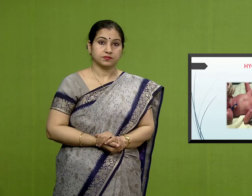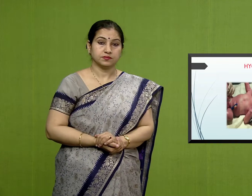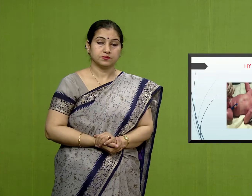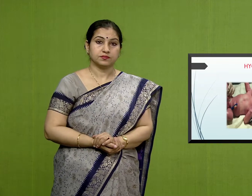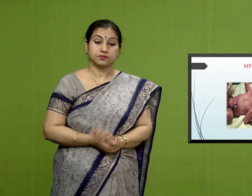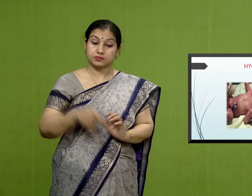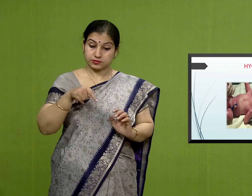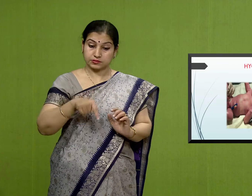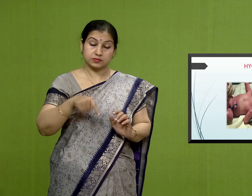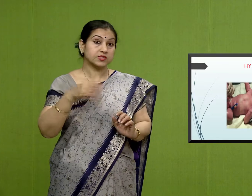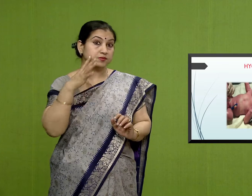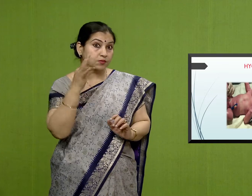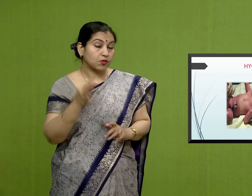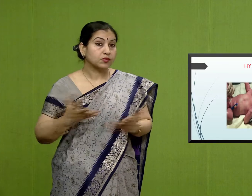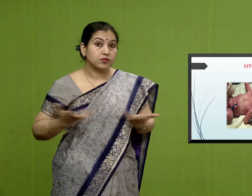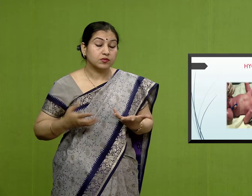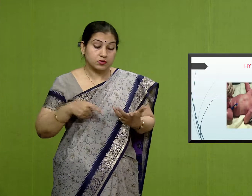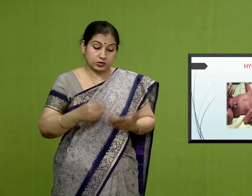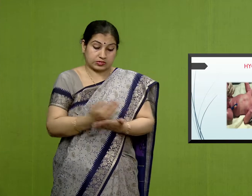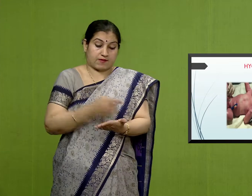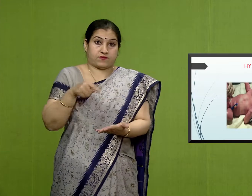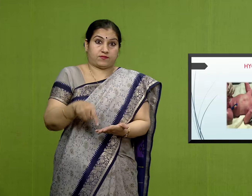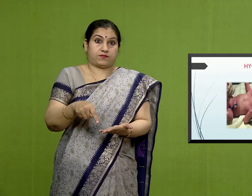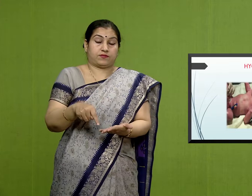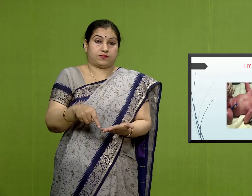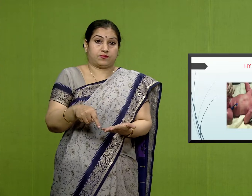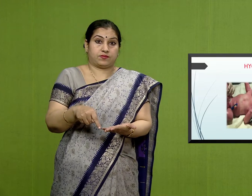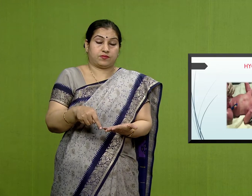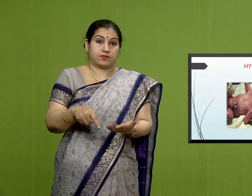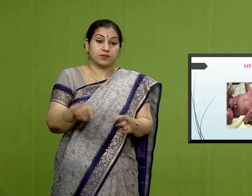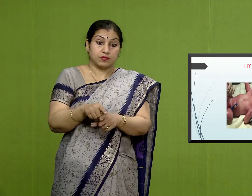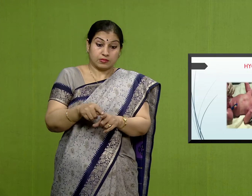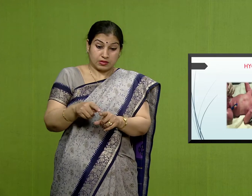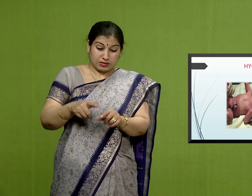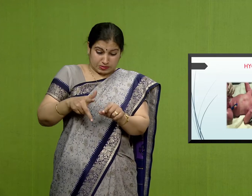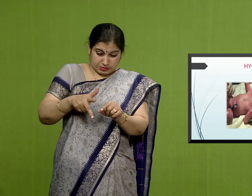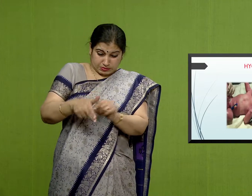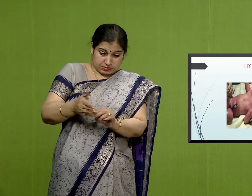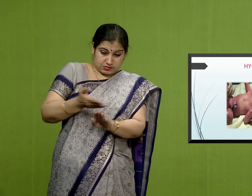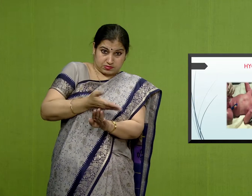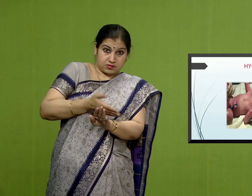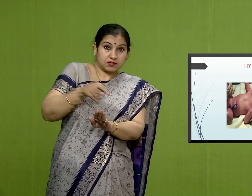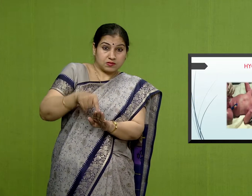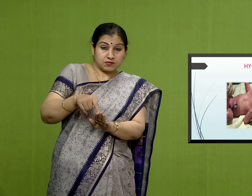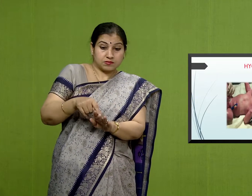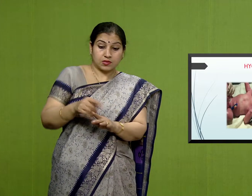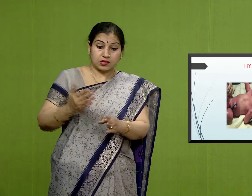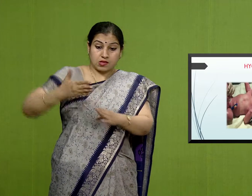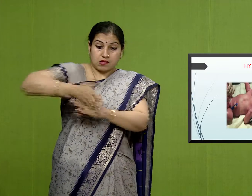It is important to protect the freshly cut cord from infection